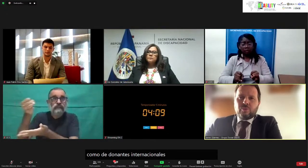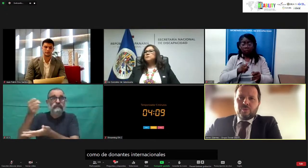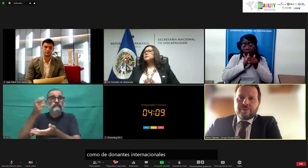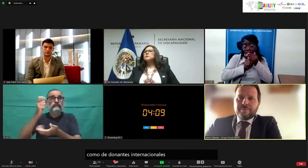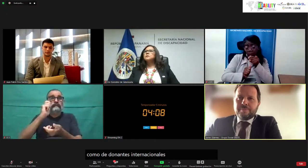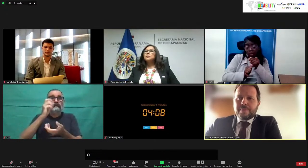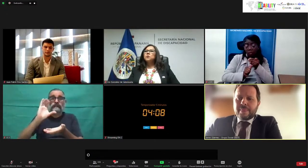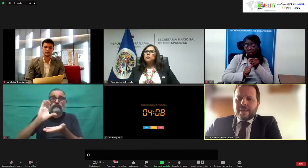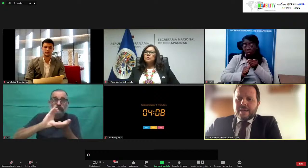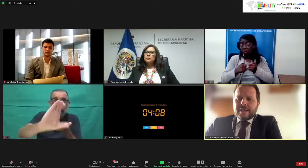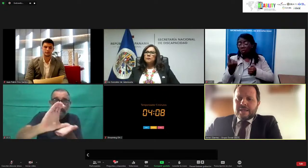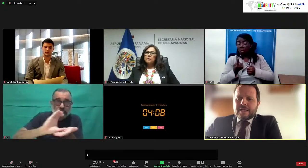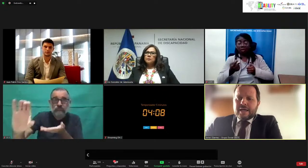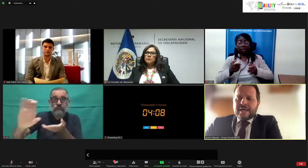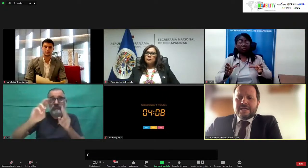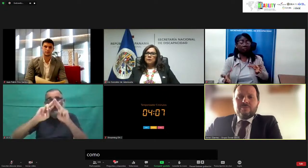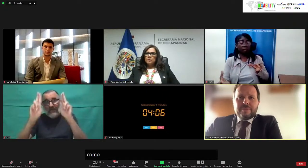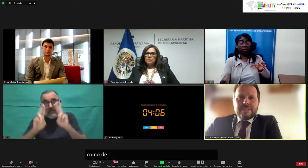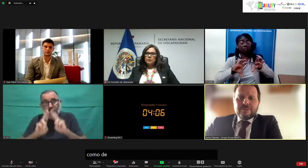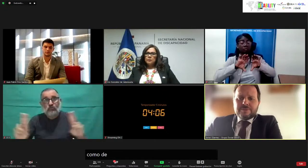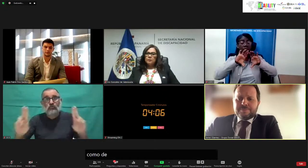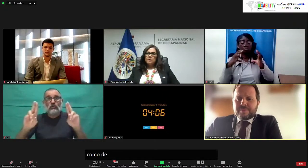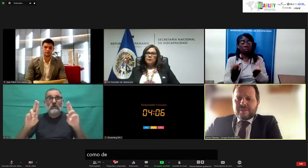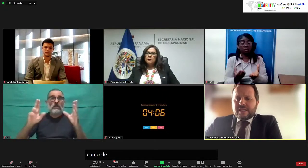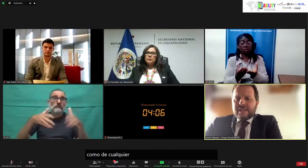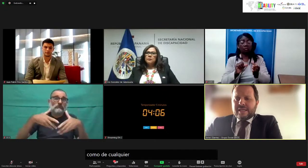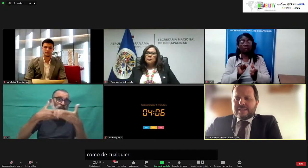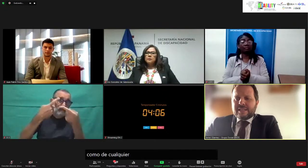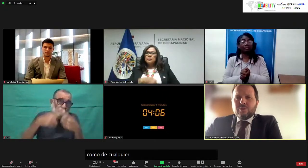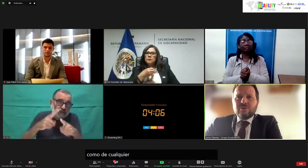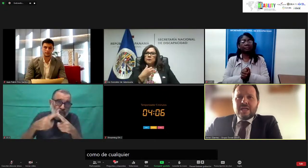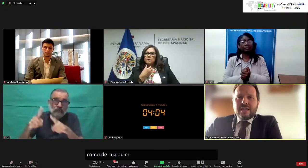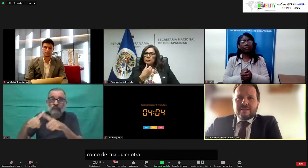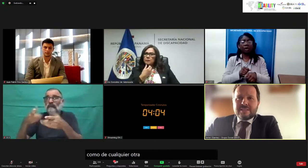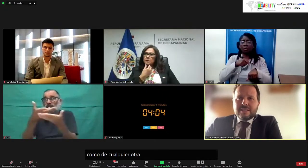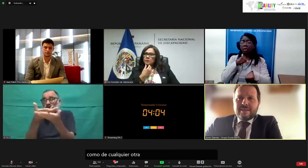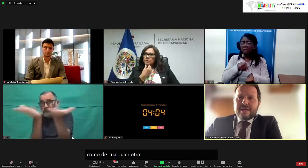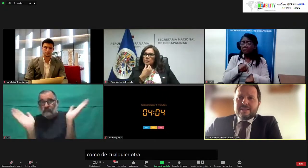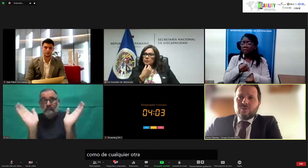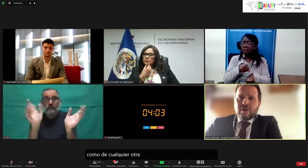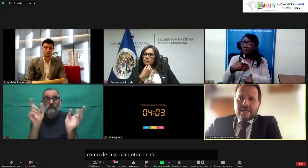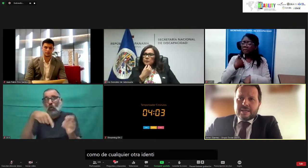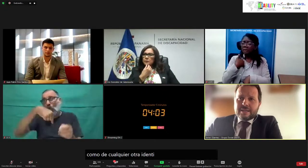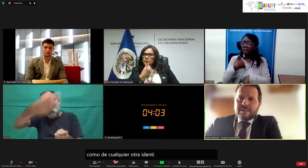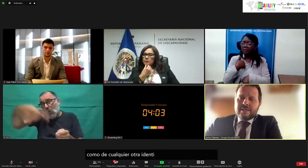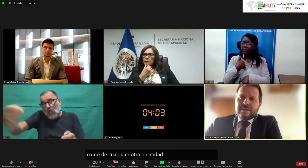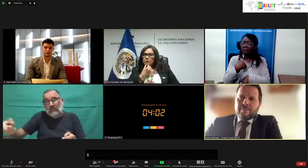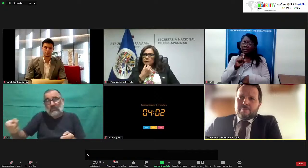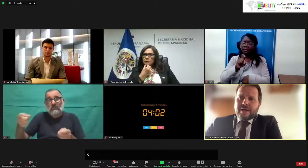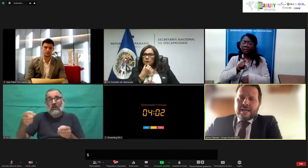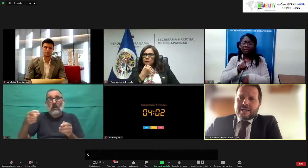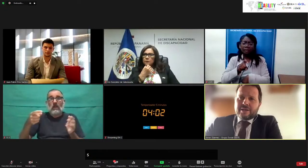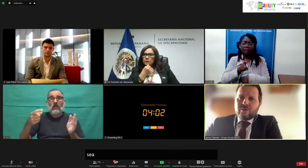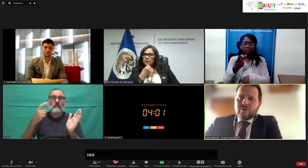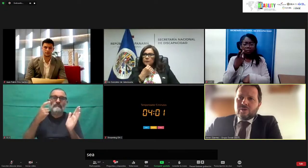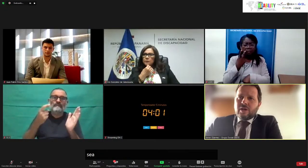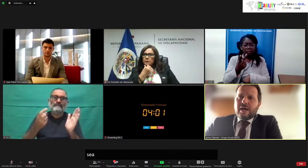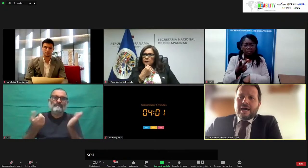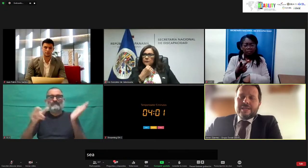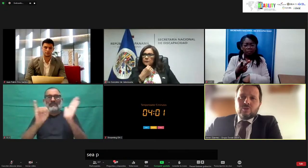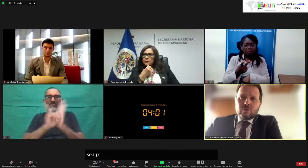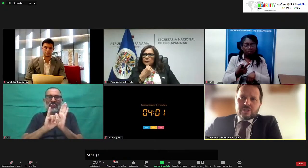other entities whether public or private sectors a time has come in which we have the need to